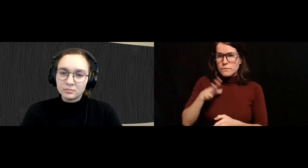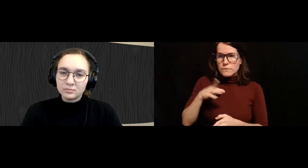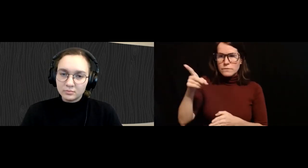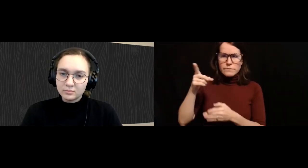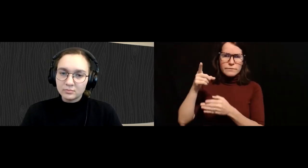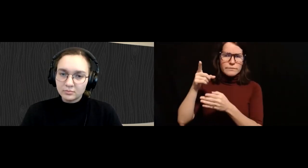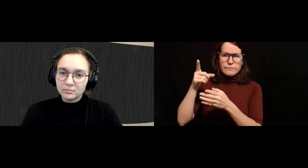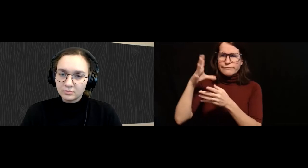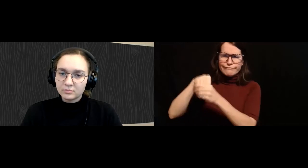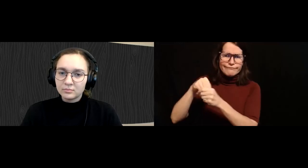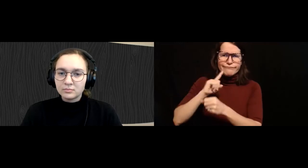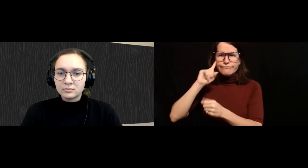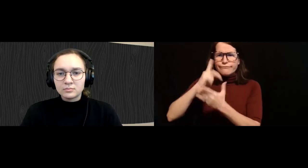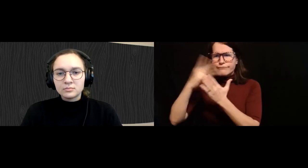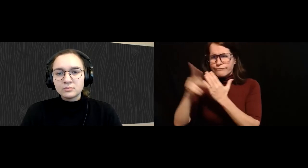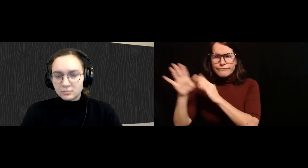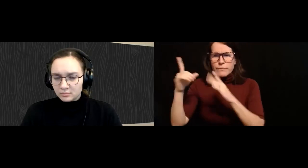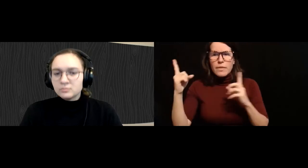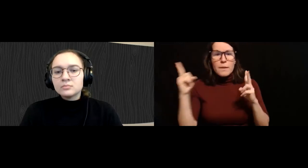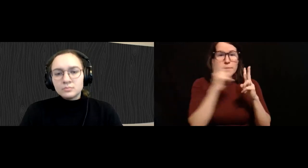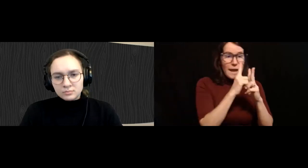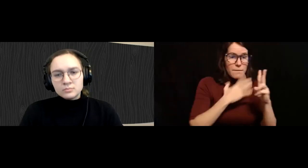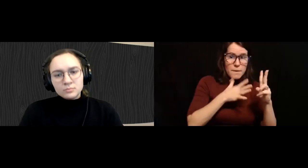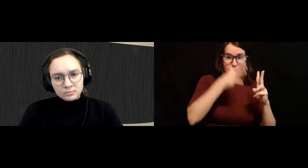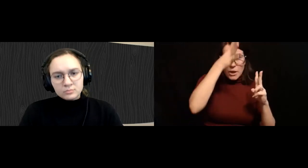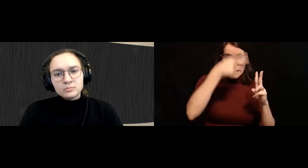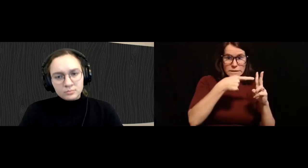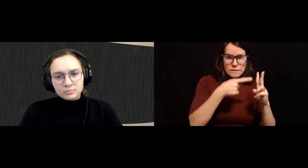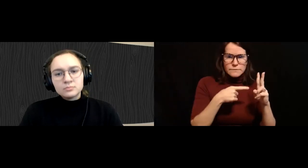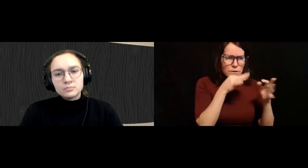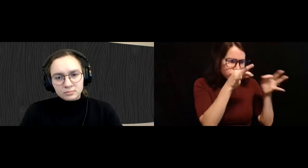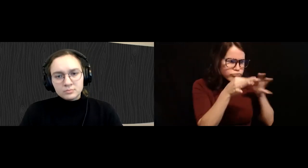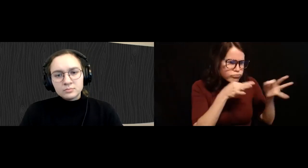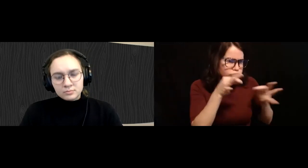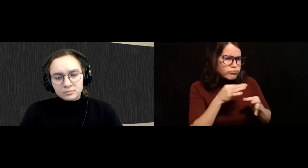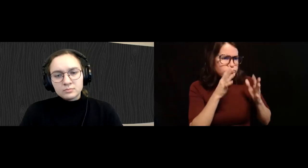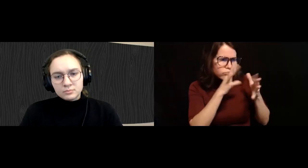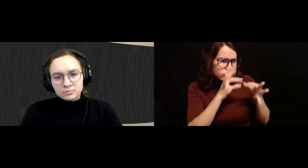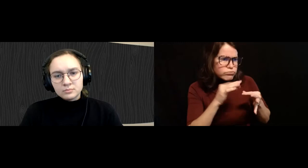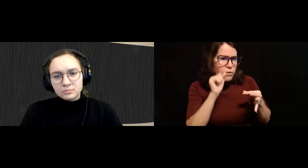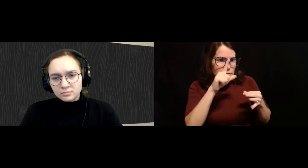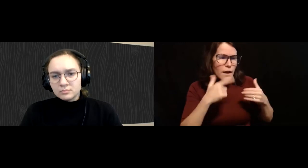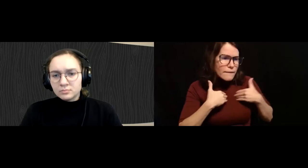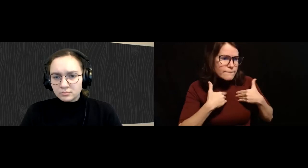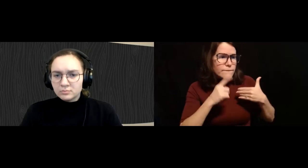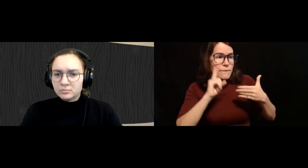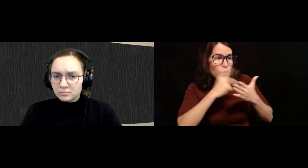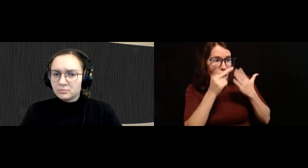first grade and it was a deaf program. And the teacher of that program explained